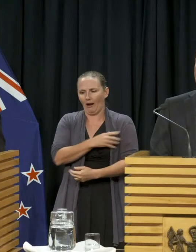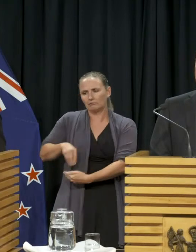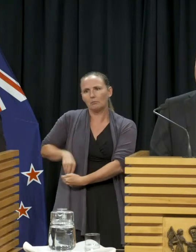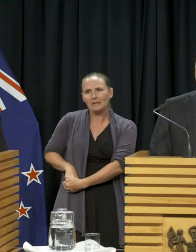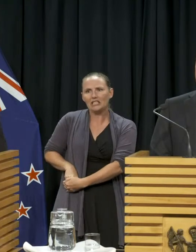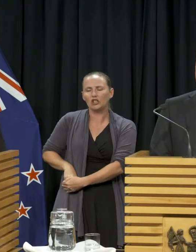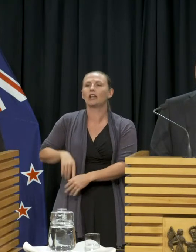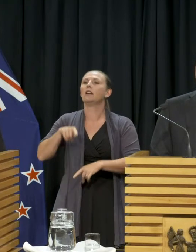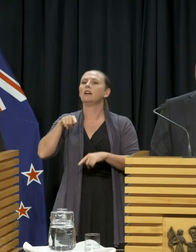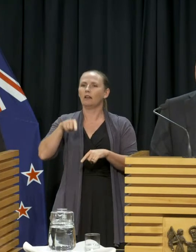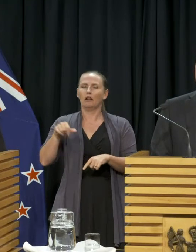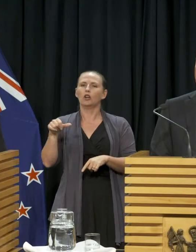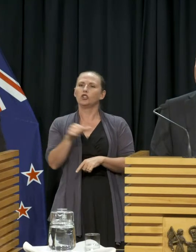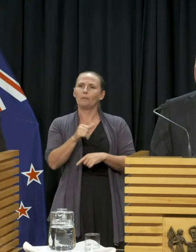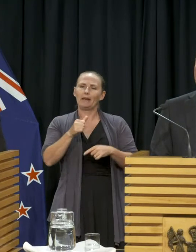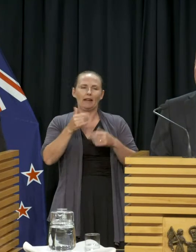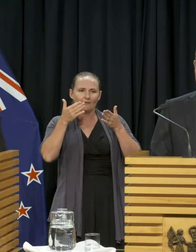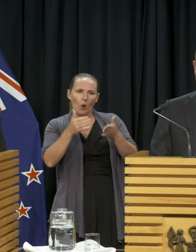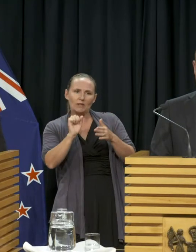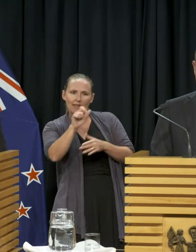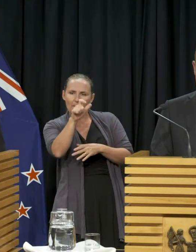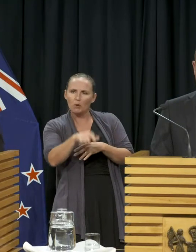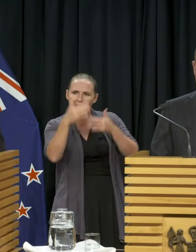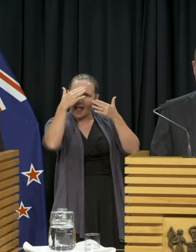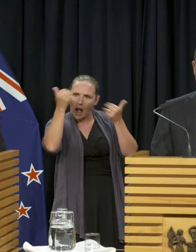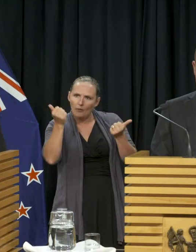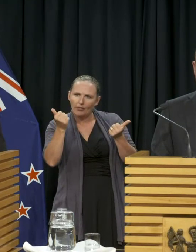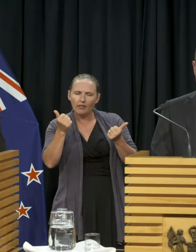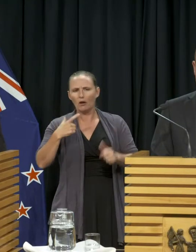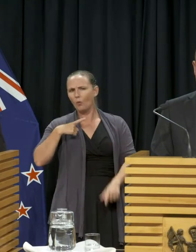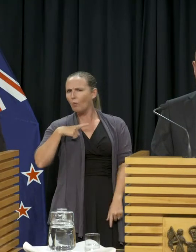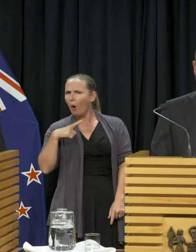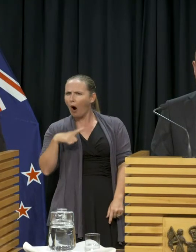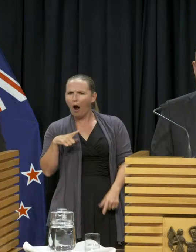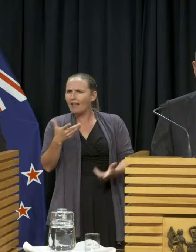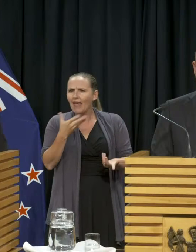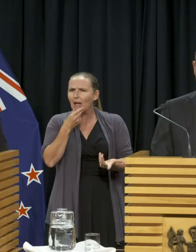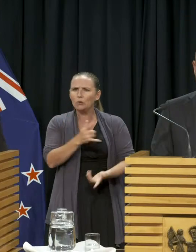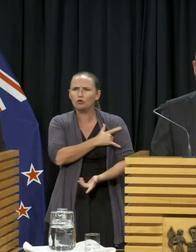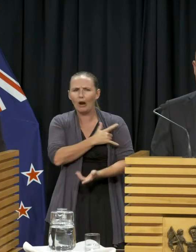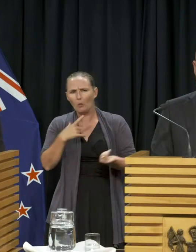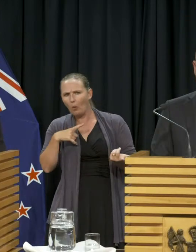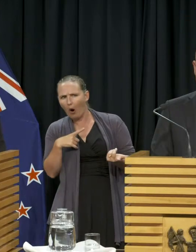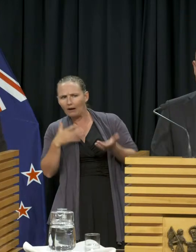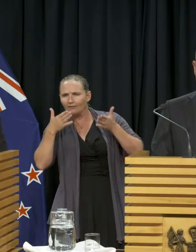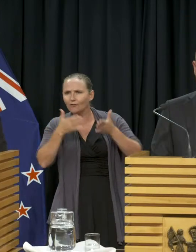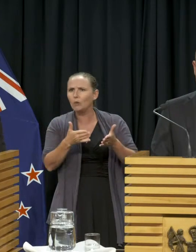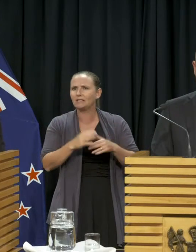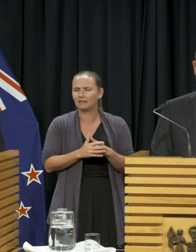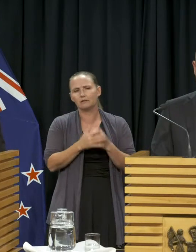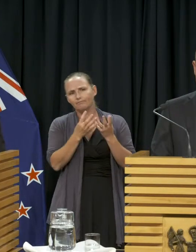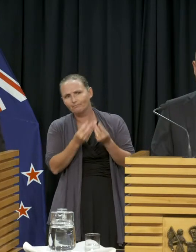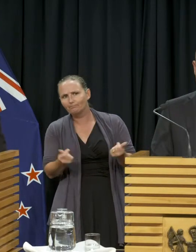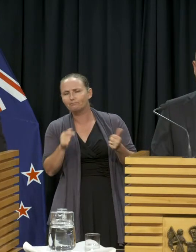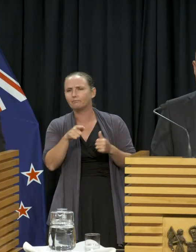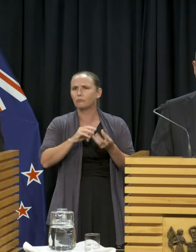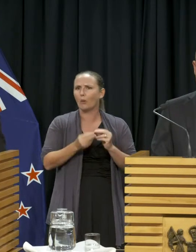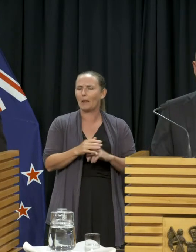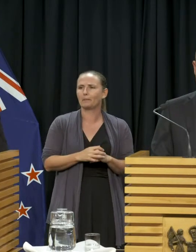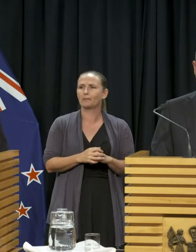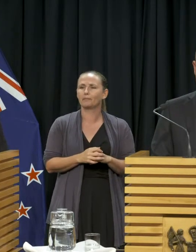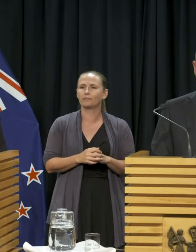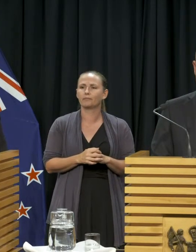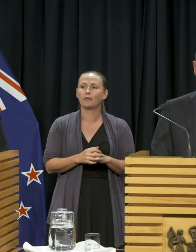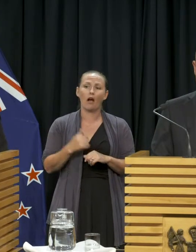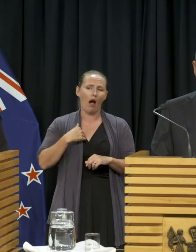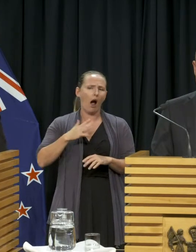of the issue. And so unless there was a public interest reason not to do so, I'd like to hear, through perhaps